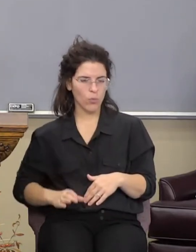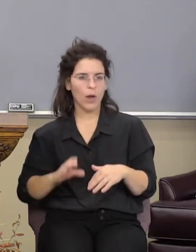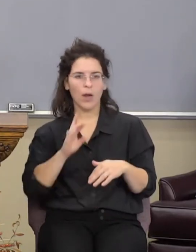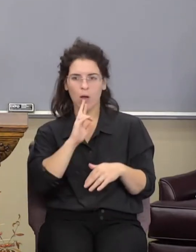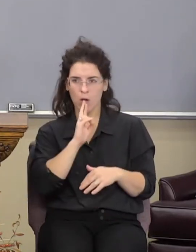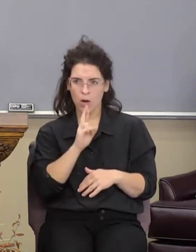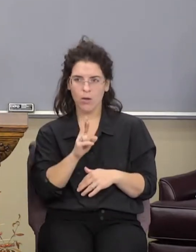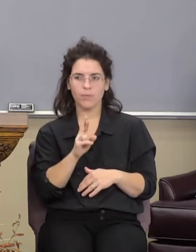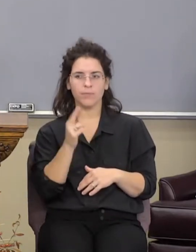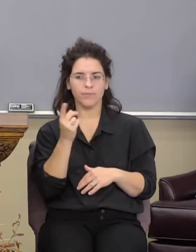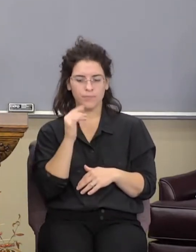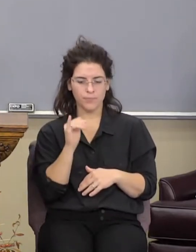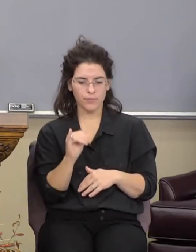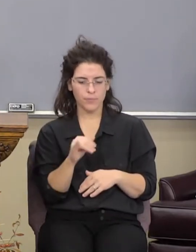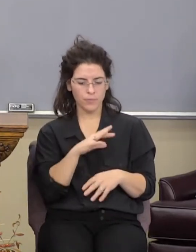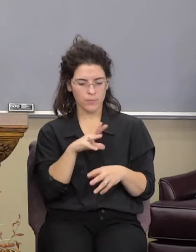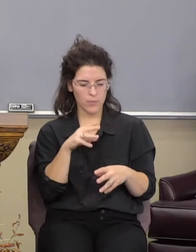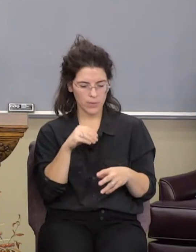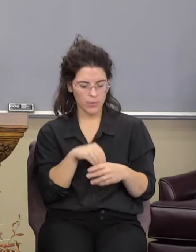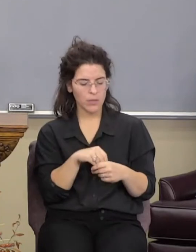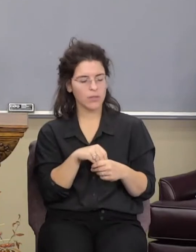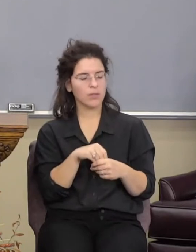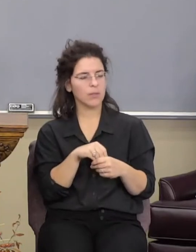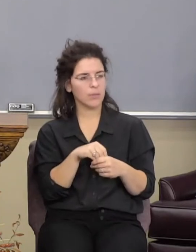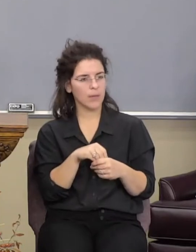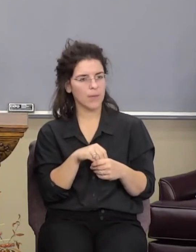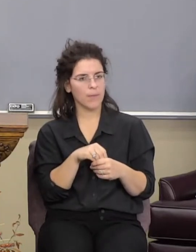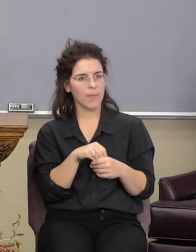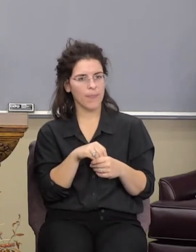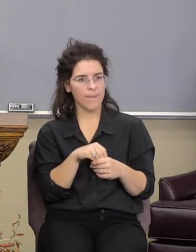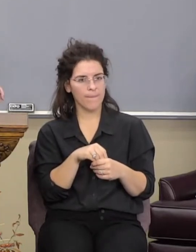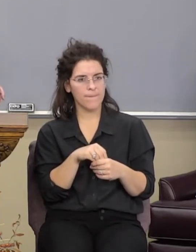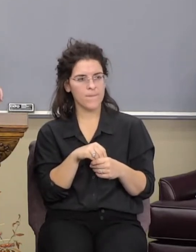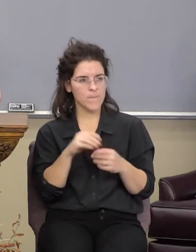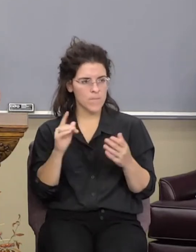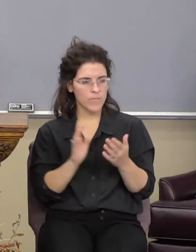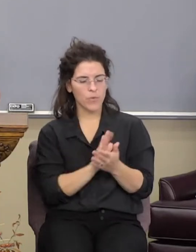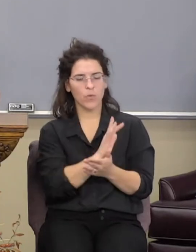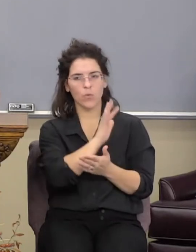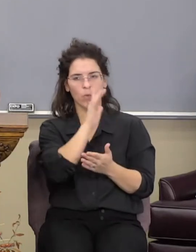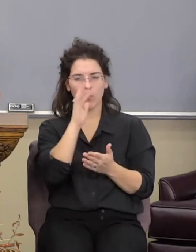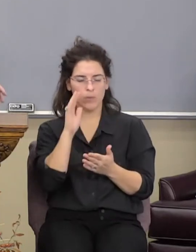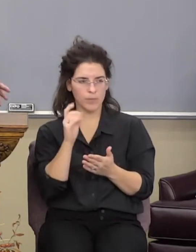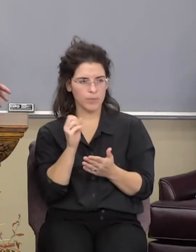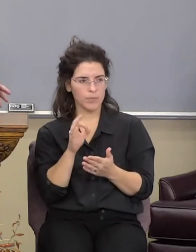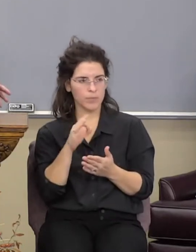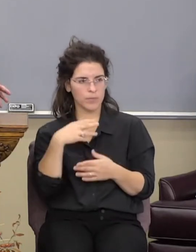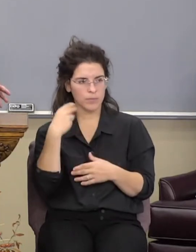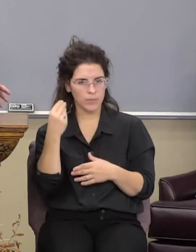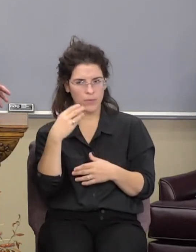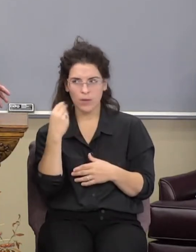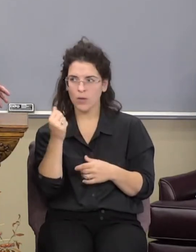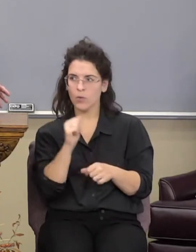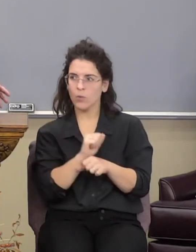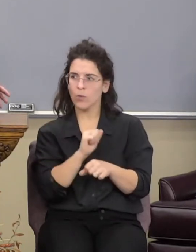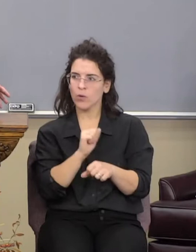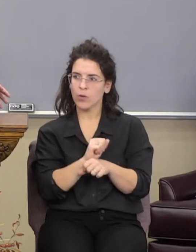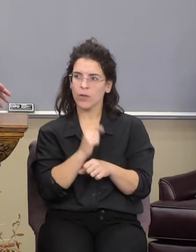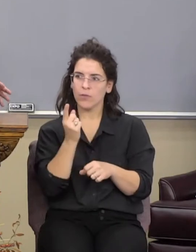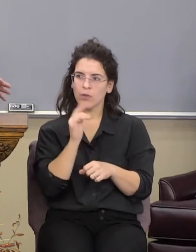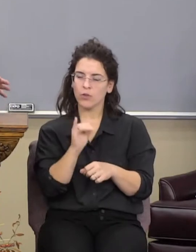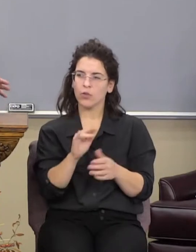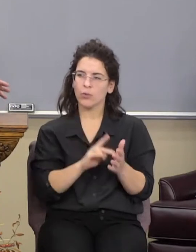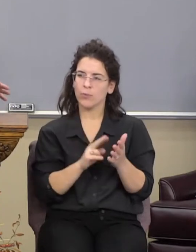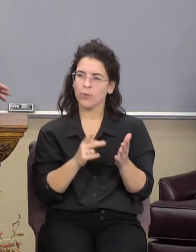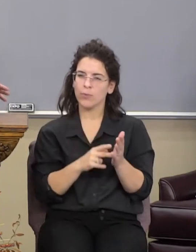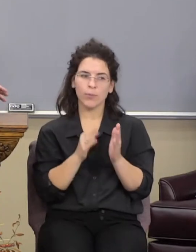going to eternally participate the glory of the outworking of your eternal purpose.